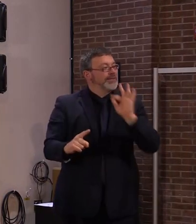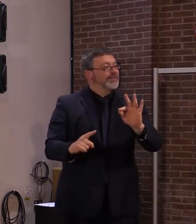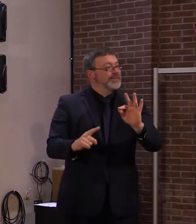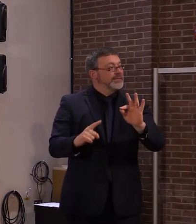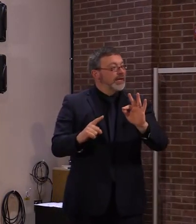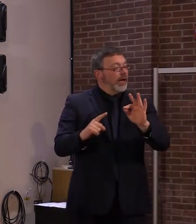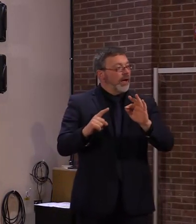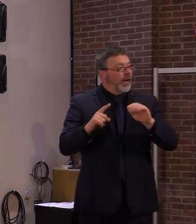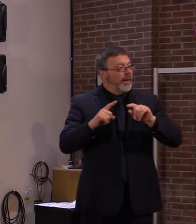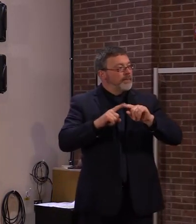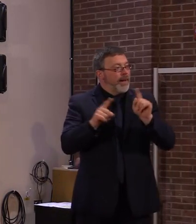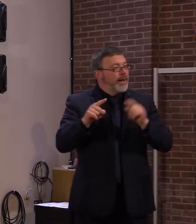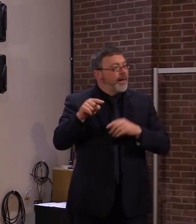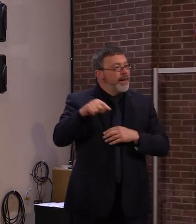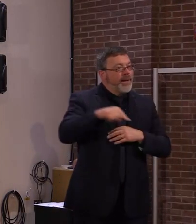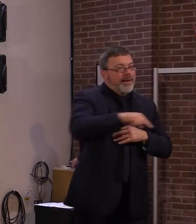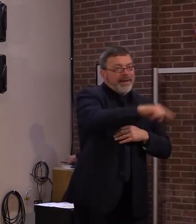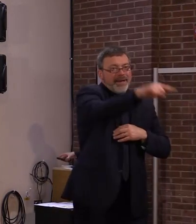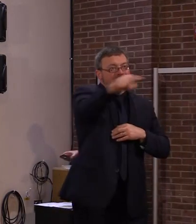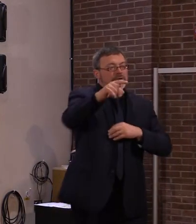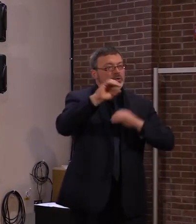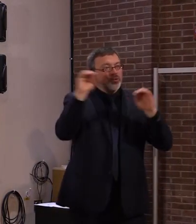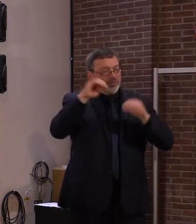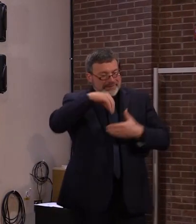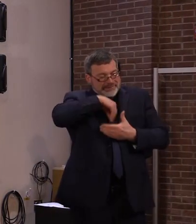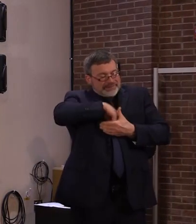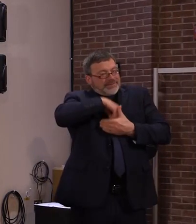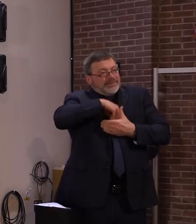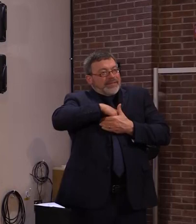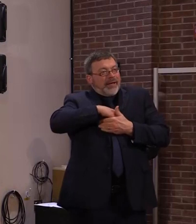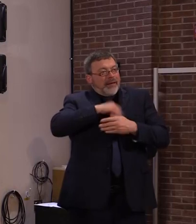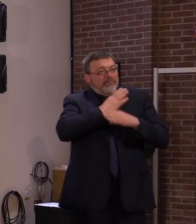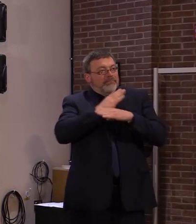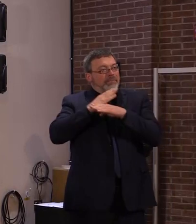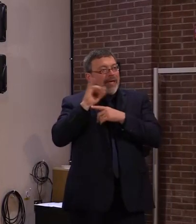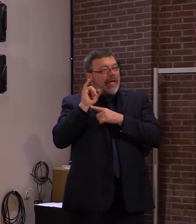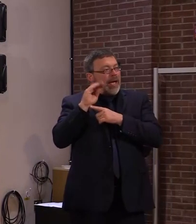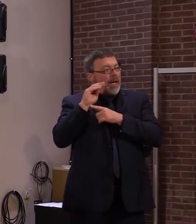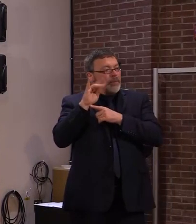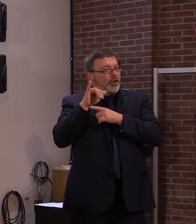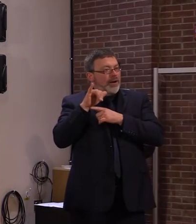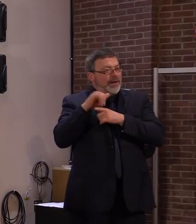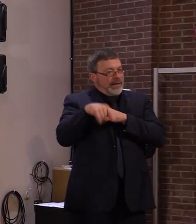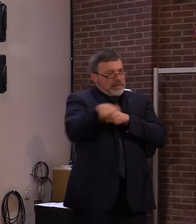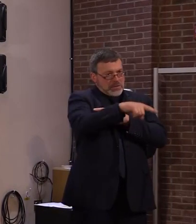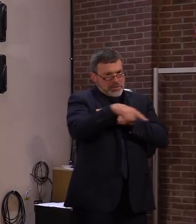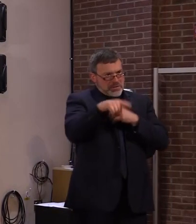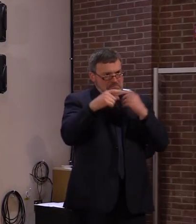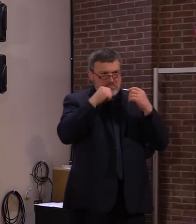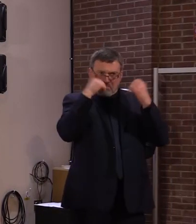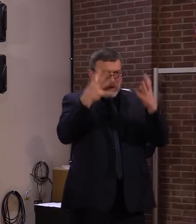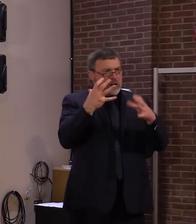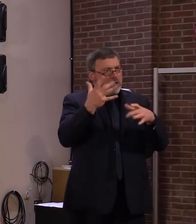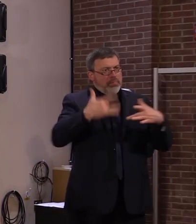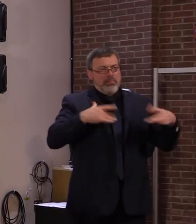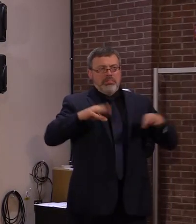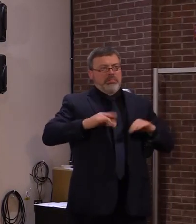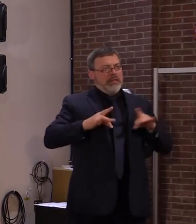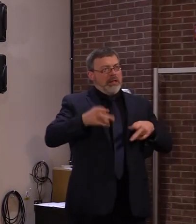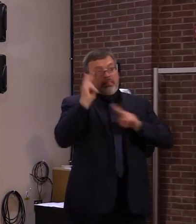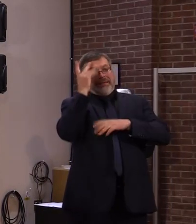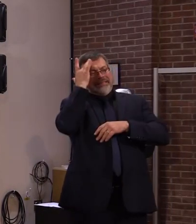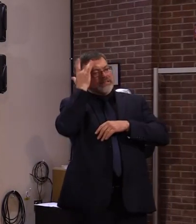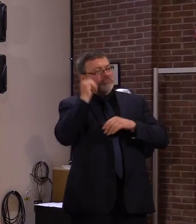any level of immunity from having had the virus. From seroprevalence studies, meaning looking